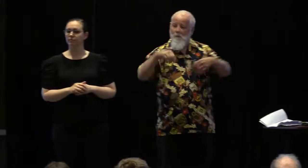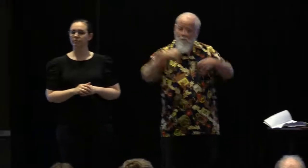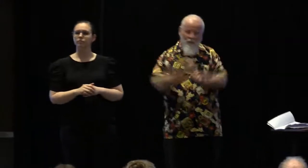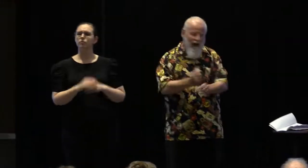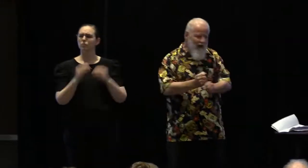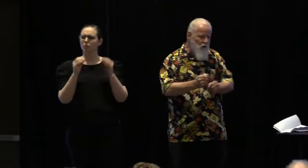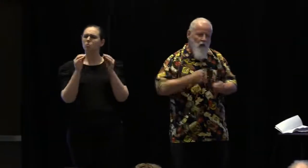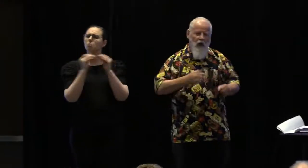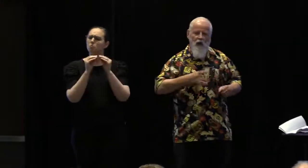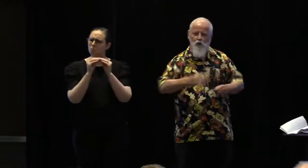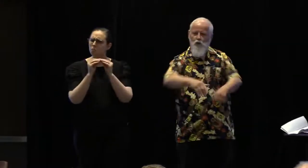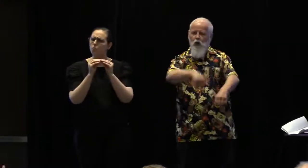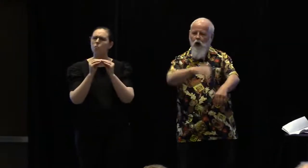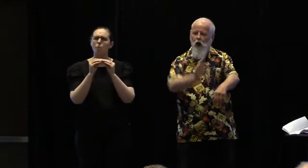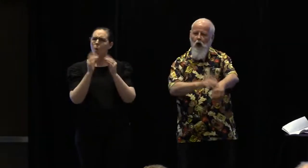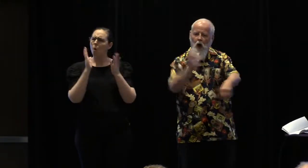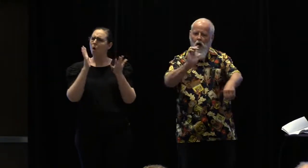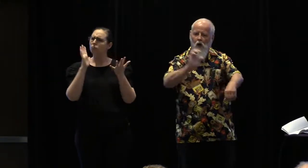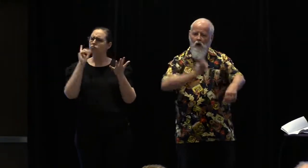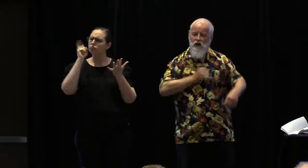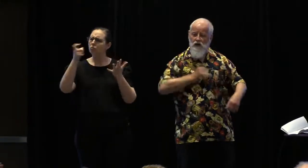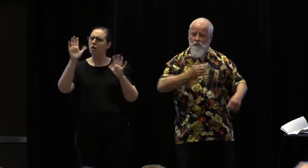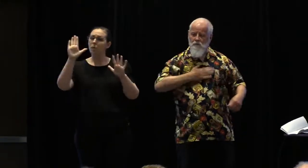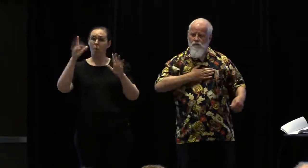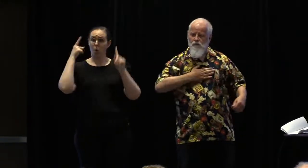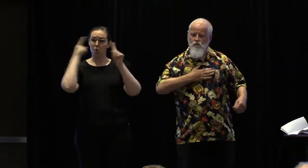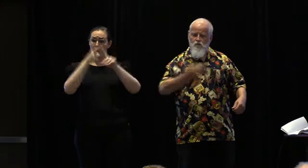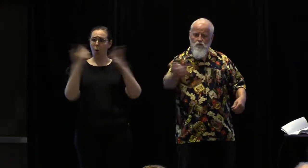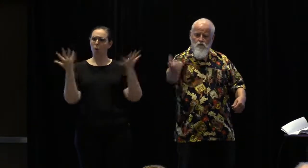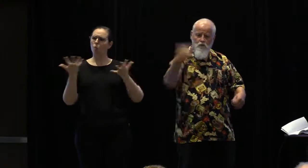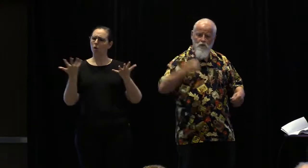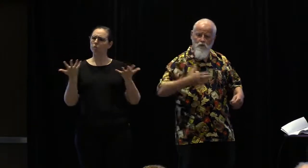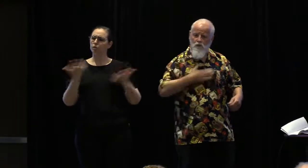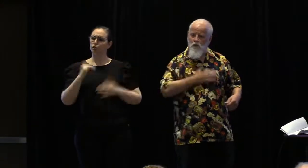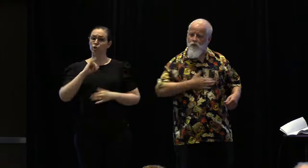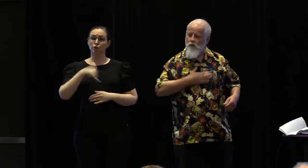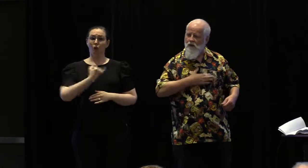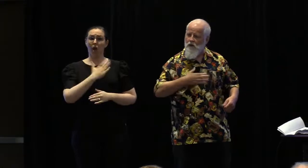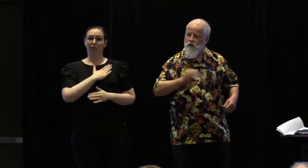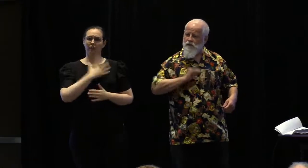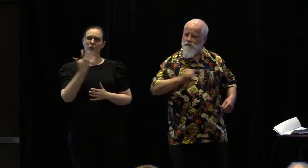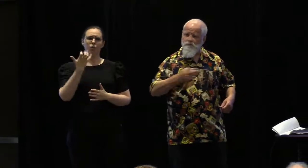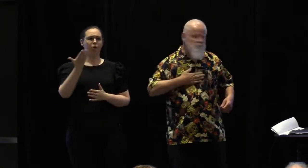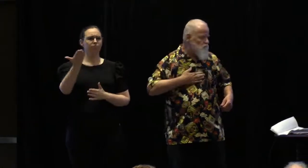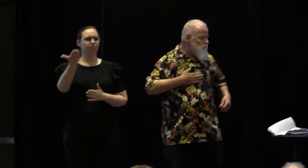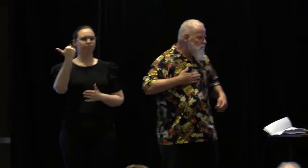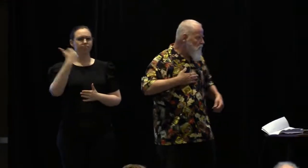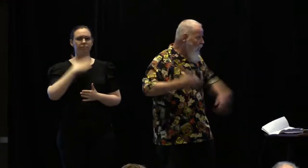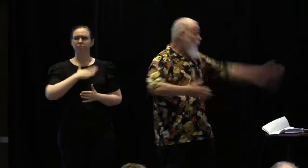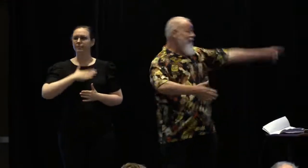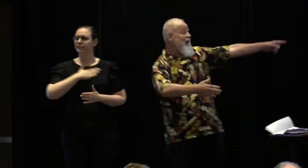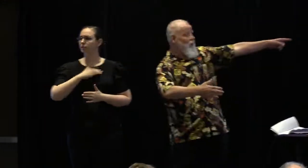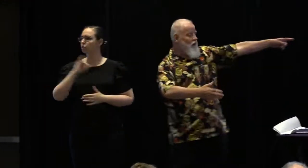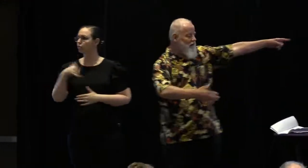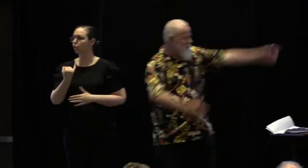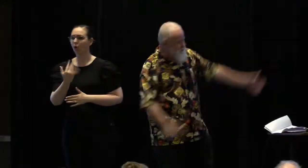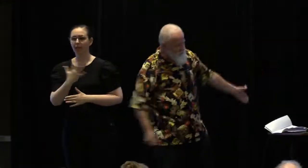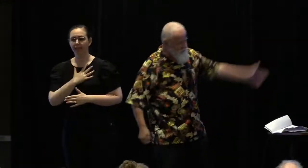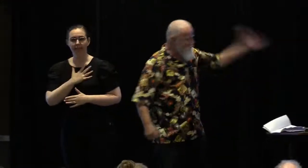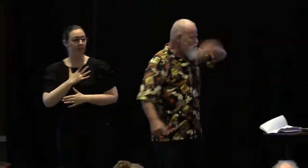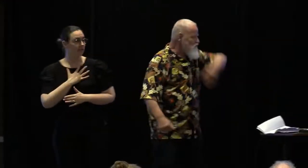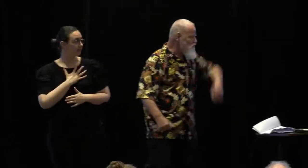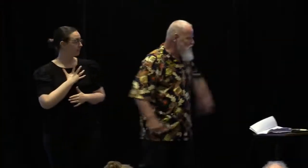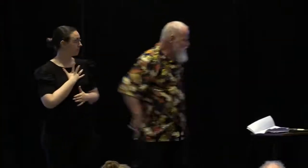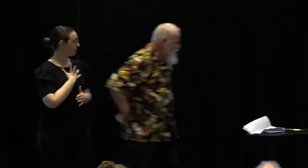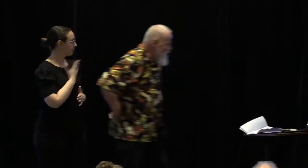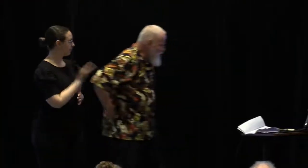And like I said, we are going to be able to make more donations. I would like to call Jonathan McDonald to the front. I